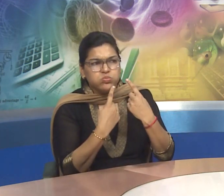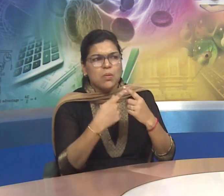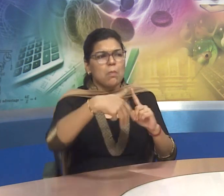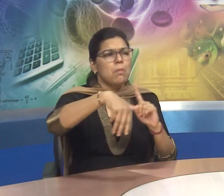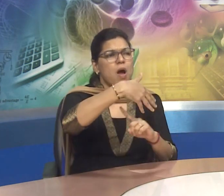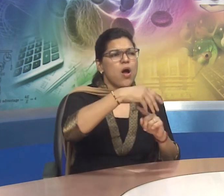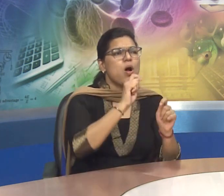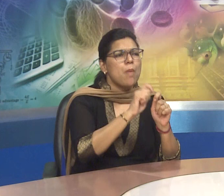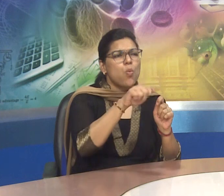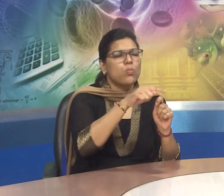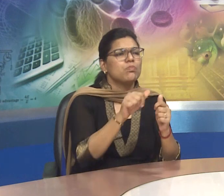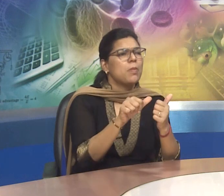This is the right to equality.